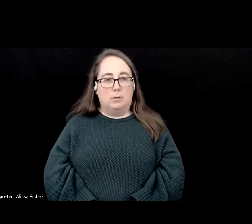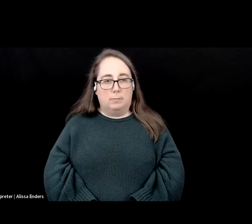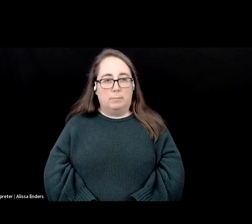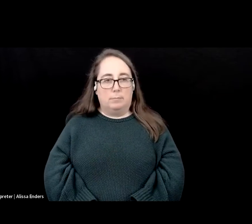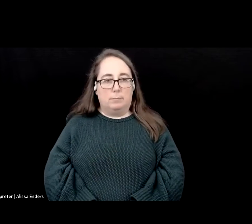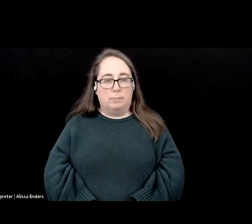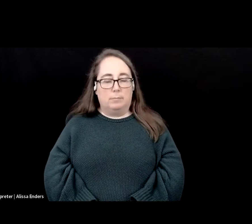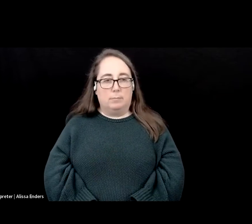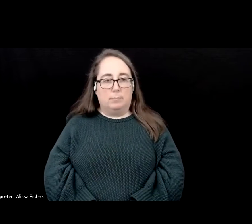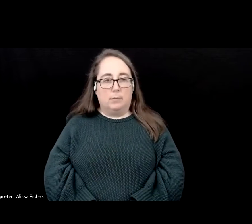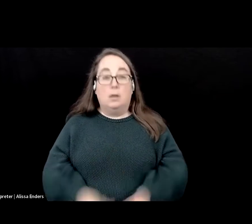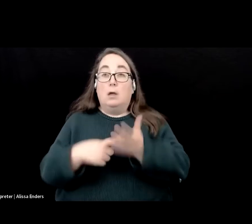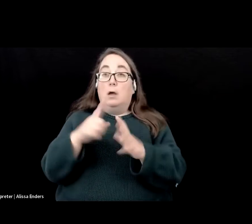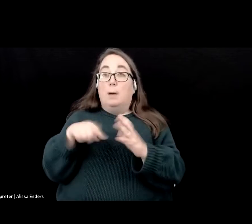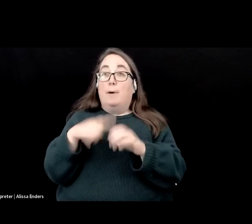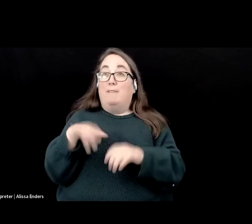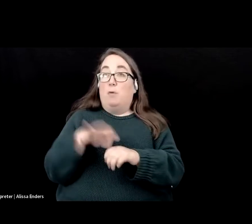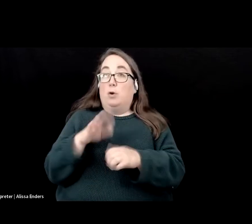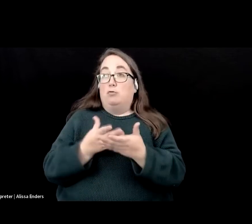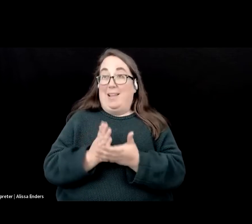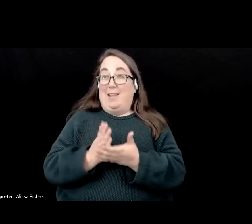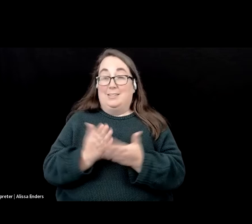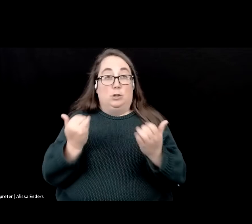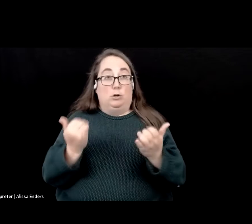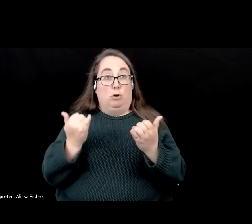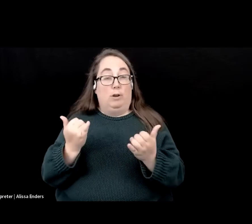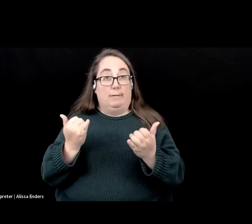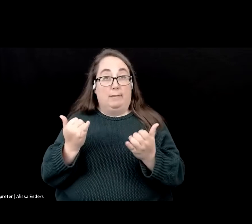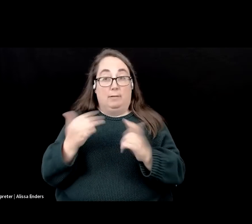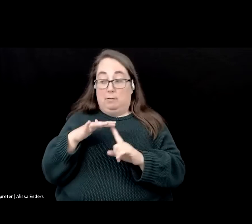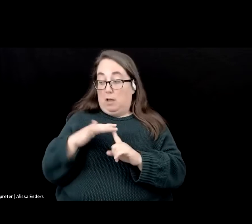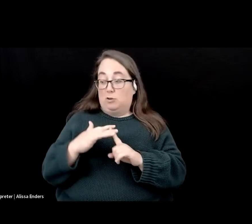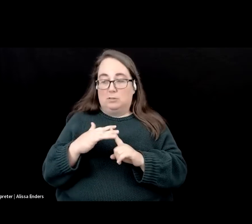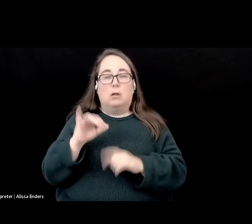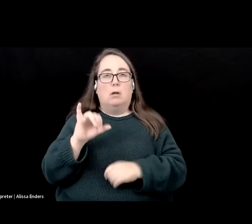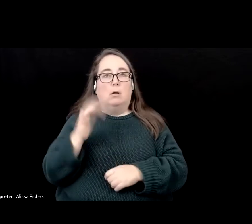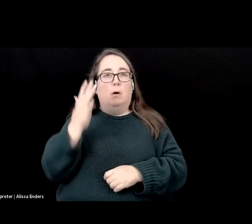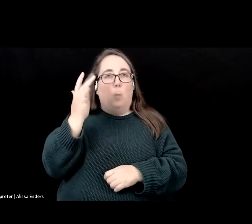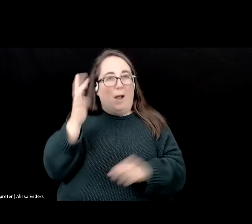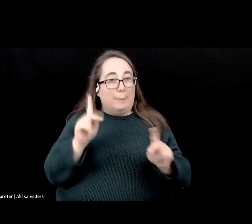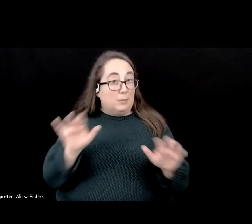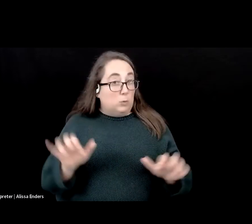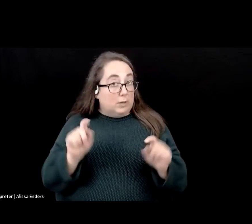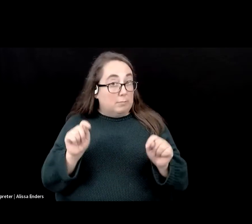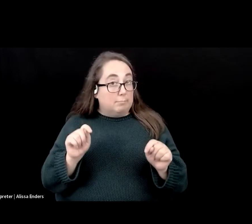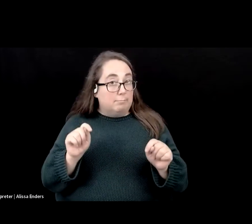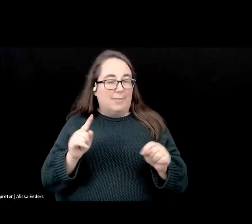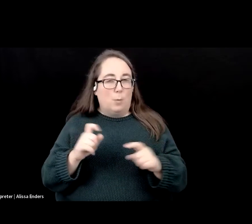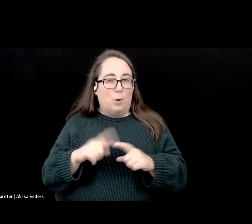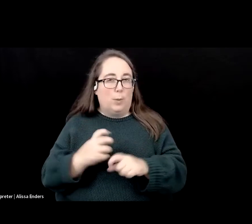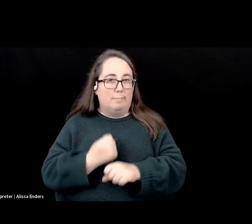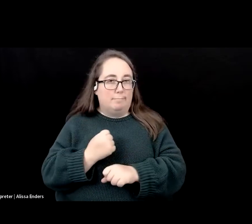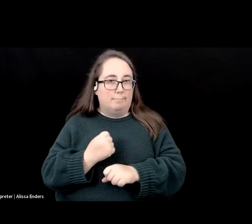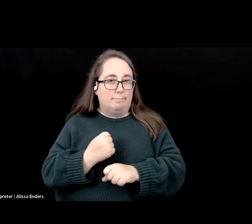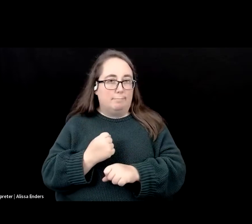discussion about voting rights in the current context should be one of, okay, why are folks doing it? They want to win. Why